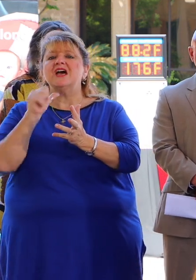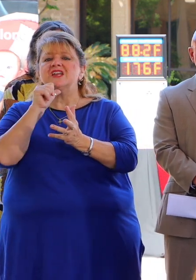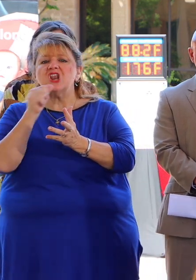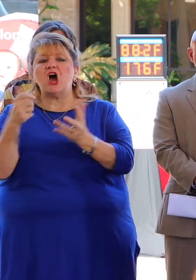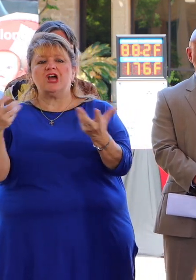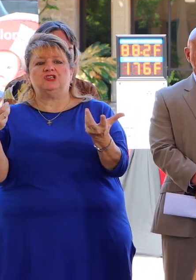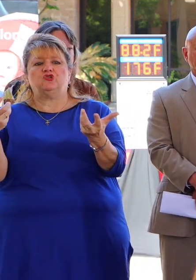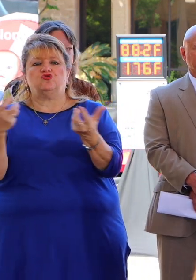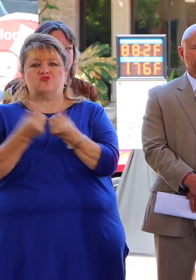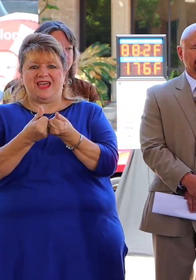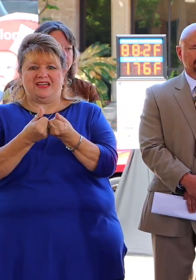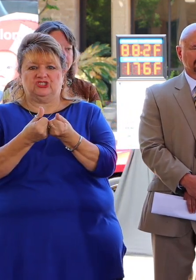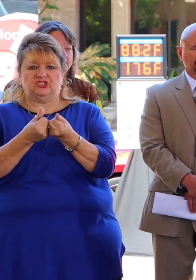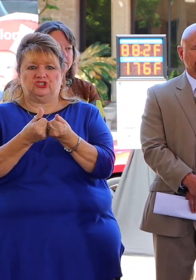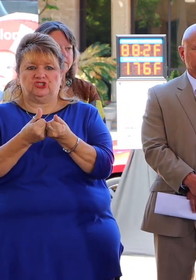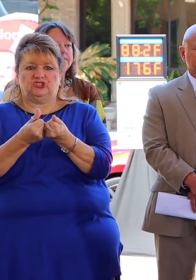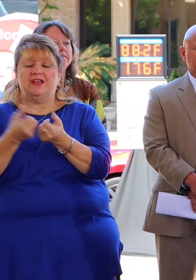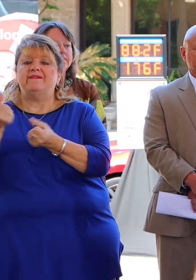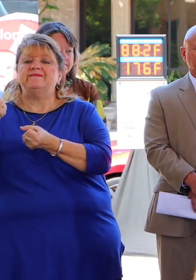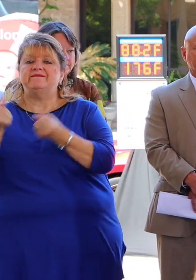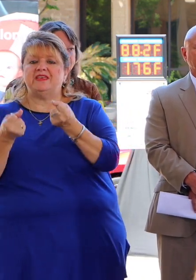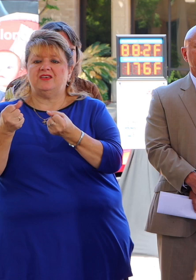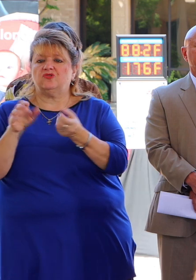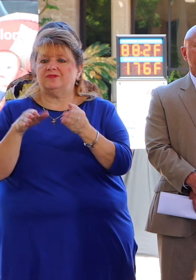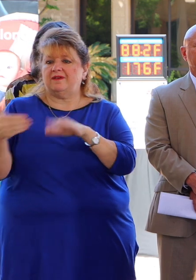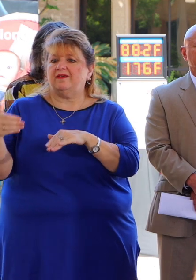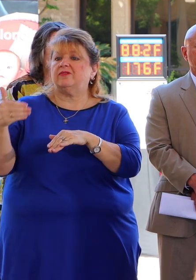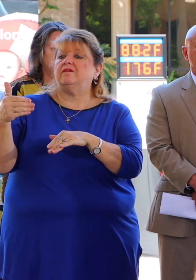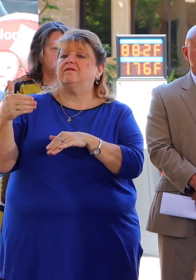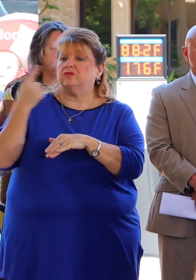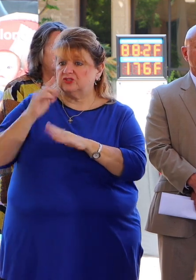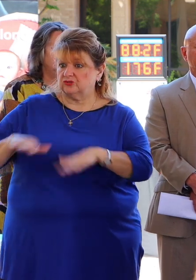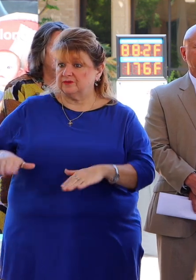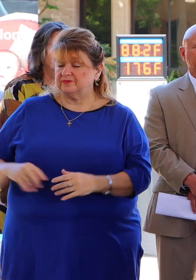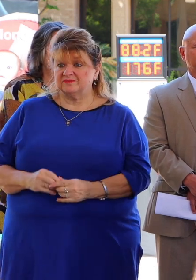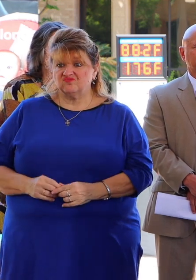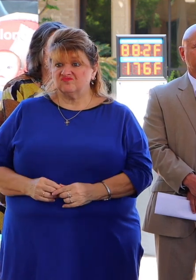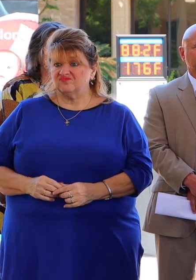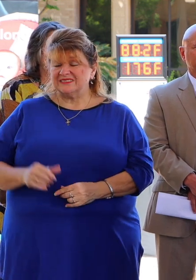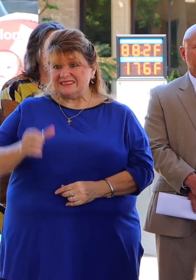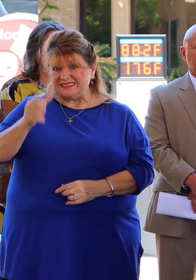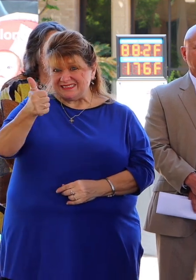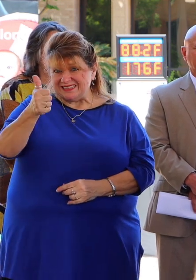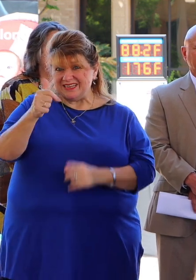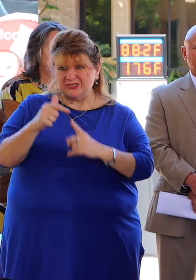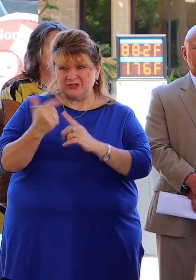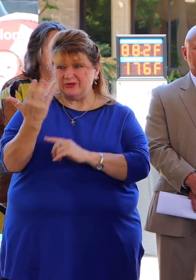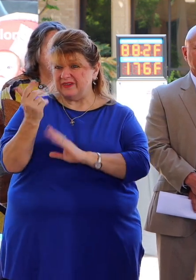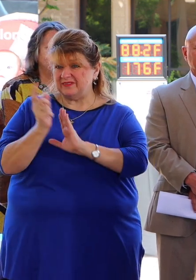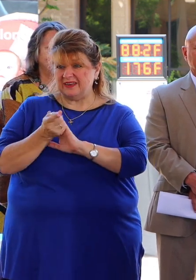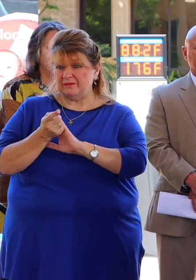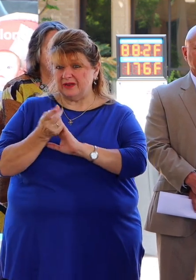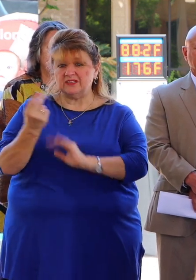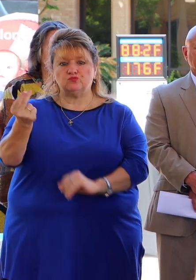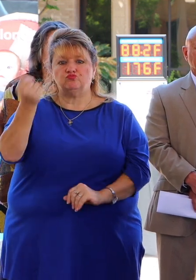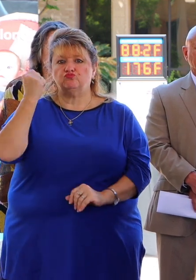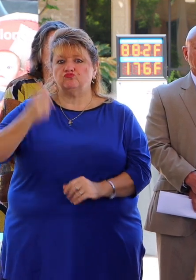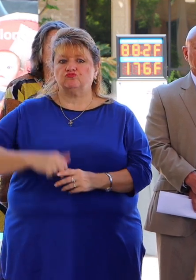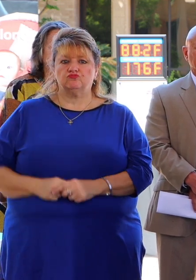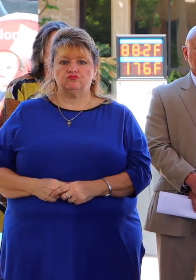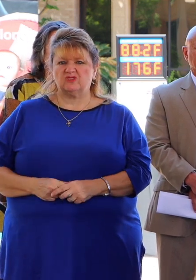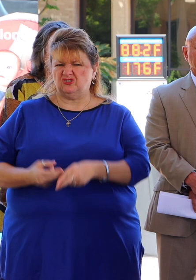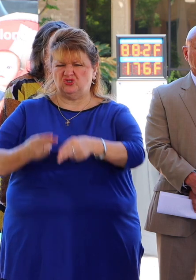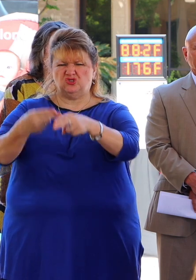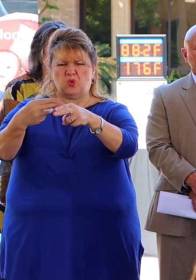non-crash vehicular related deaths in children. It only takes 10 to 15 minutes. That's